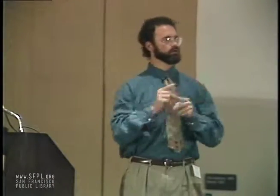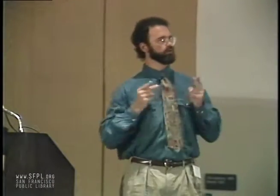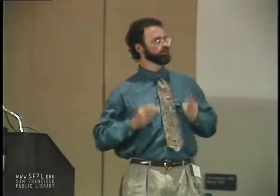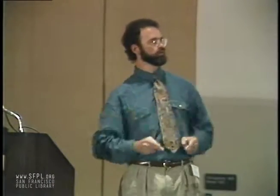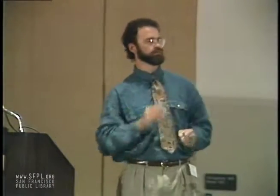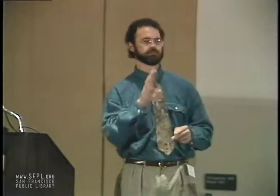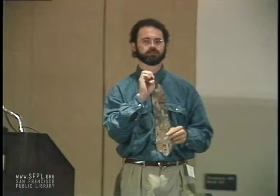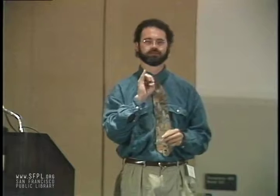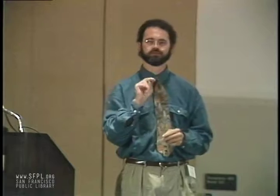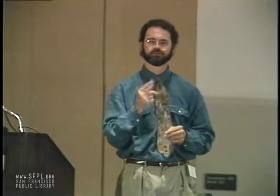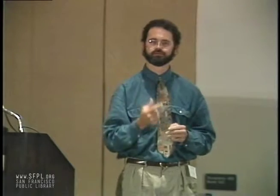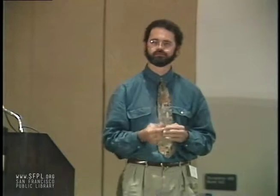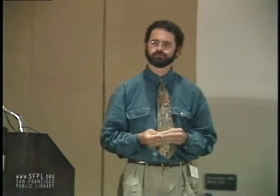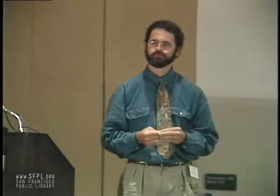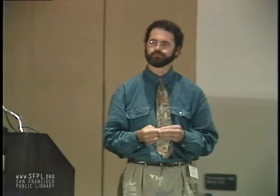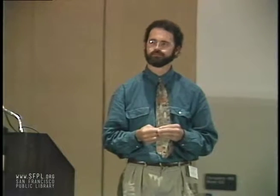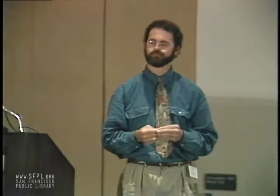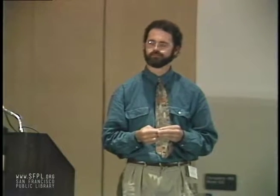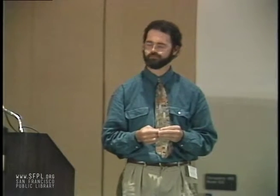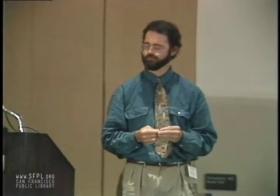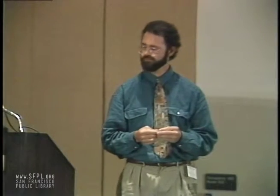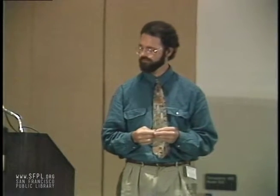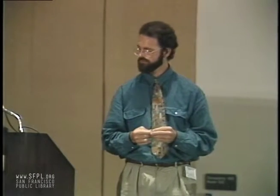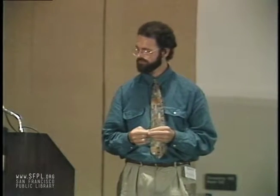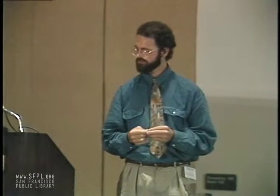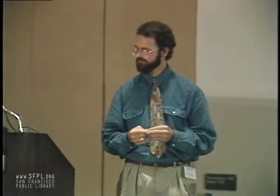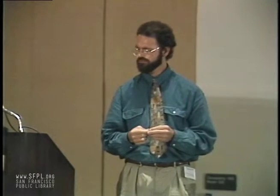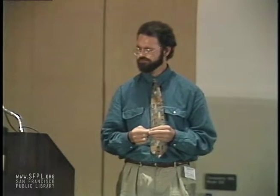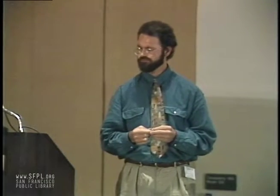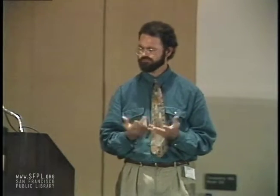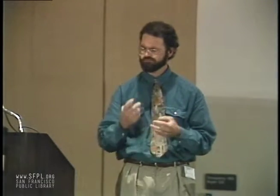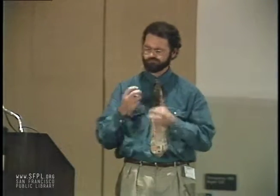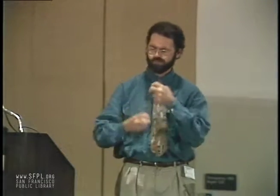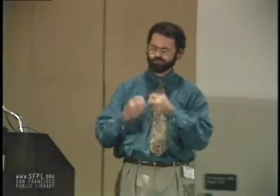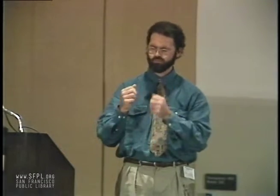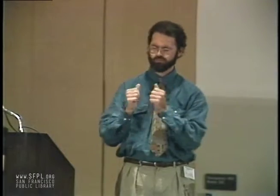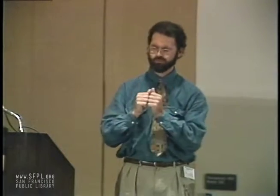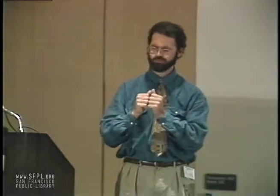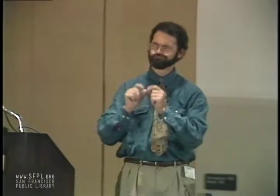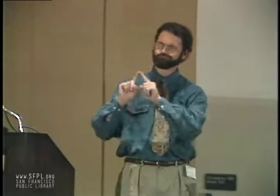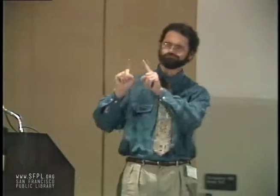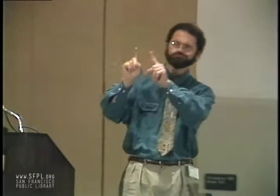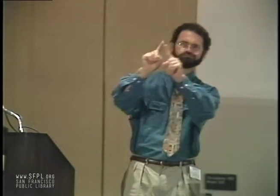like we're not complete. We're not complete as human beings.